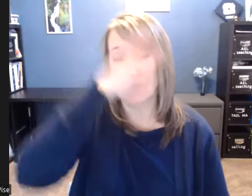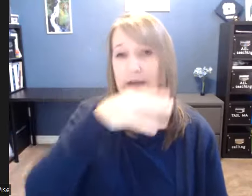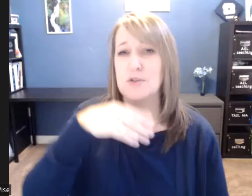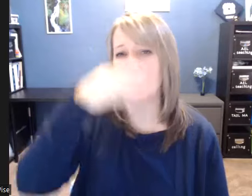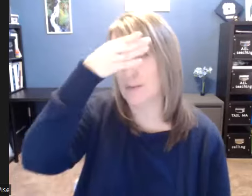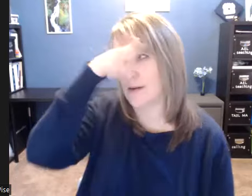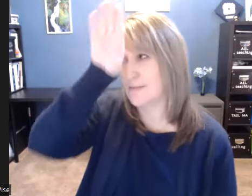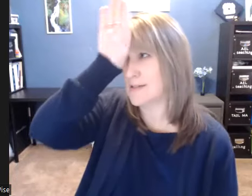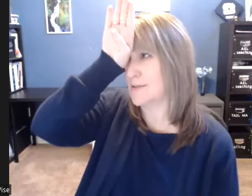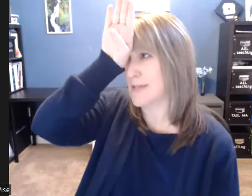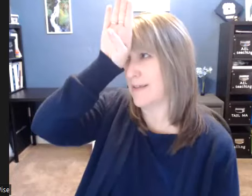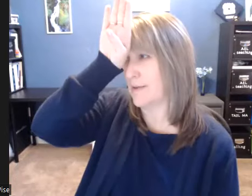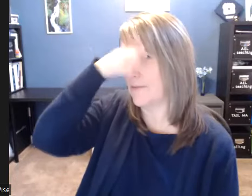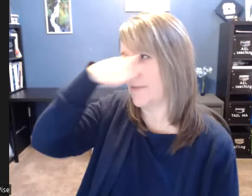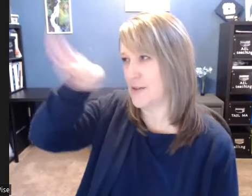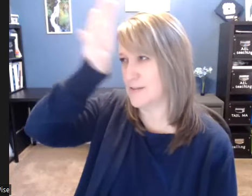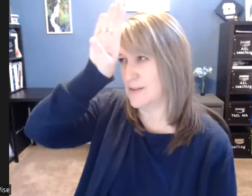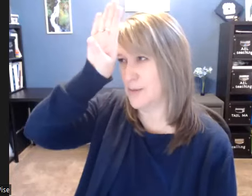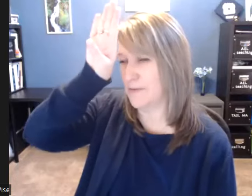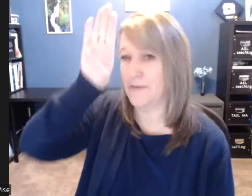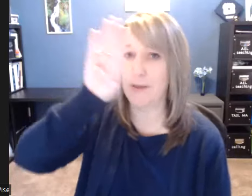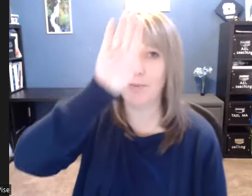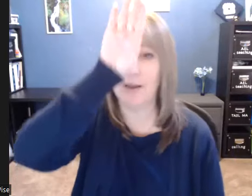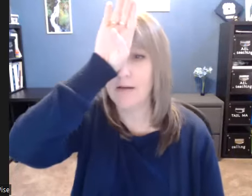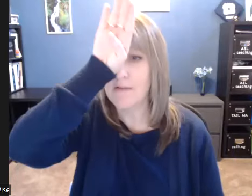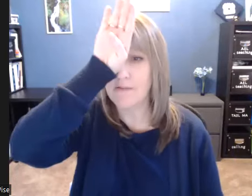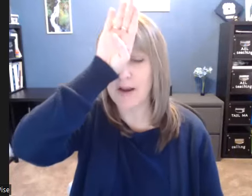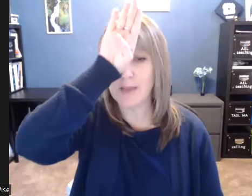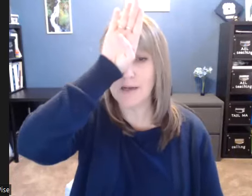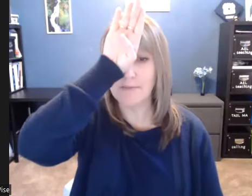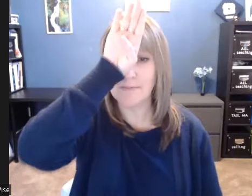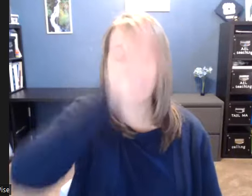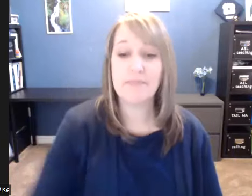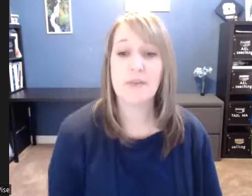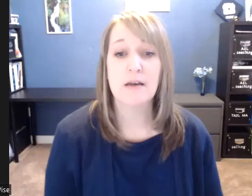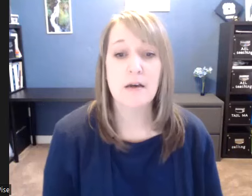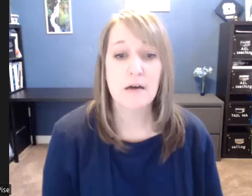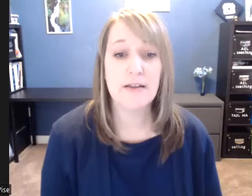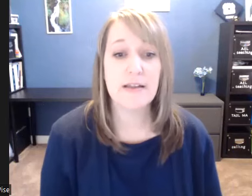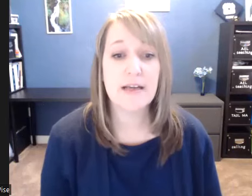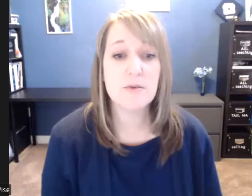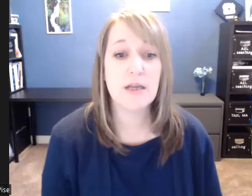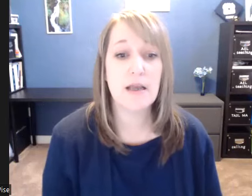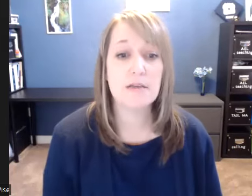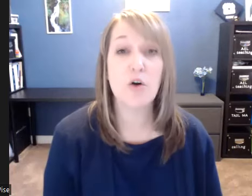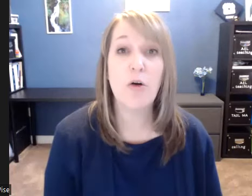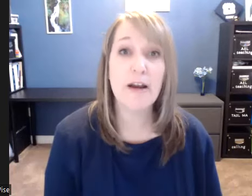I don't do it very well because I don't sign it that way. There's a little bit of a flip, but fireman. All right, the next one is a